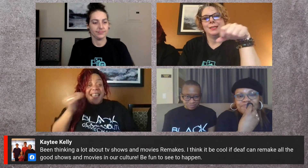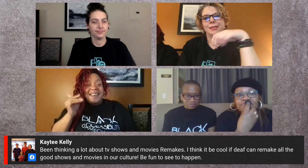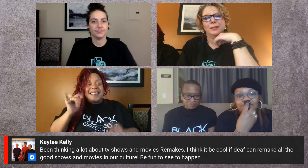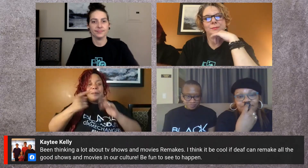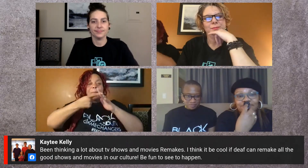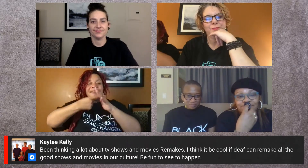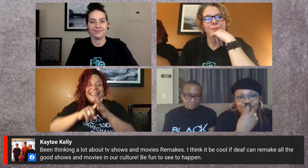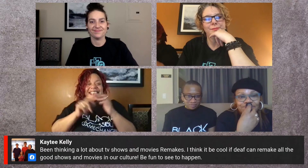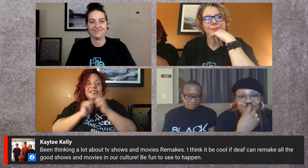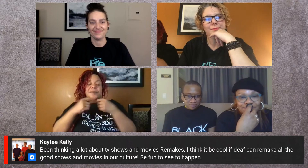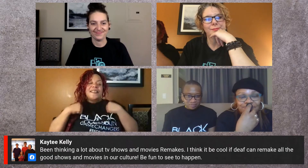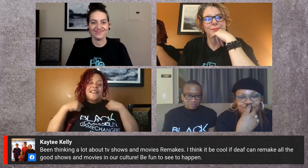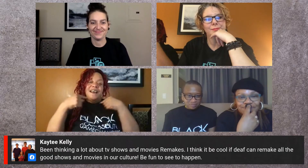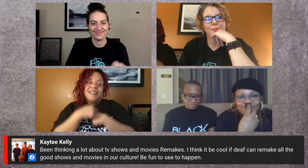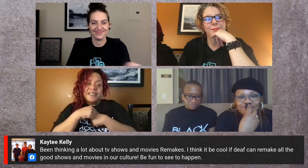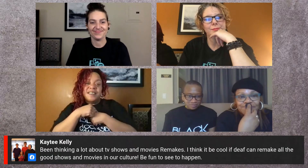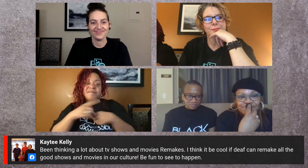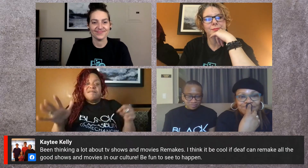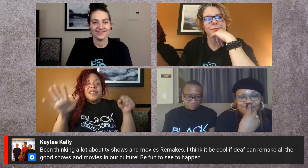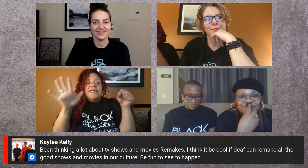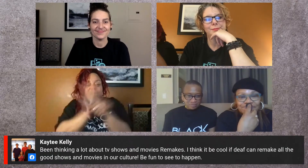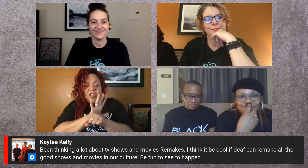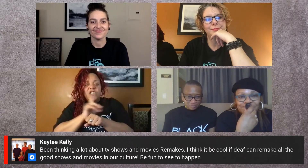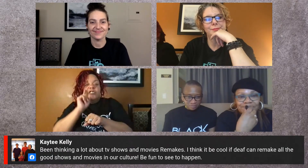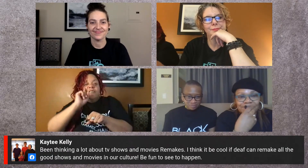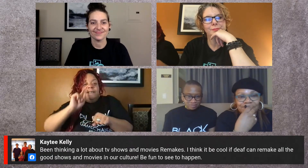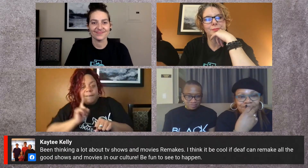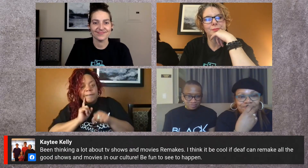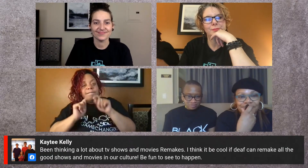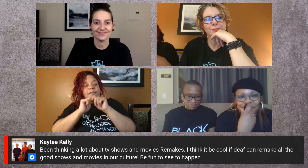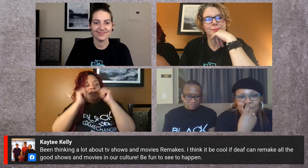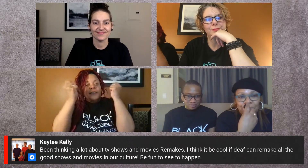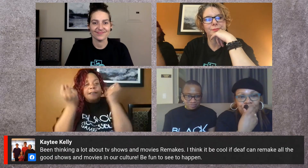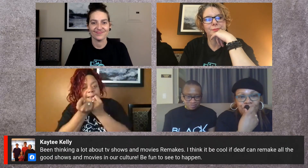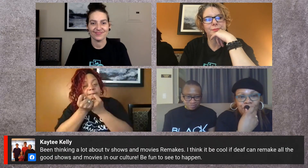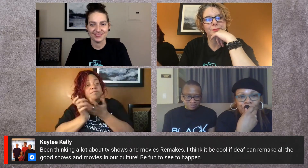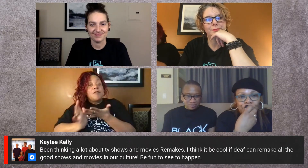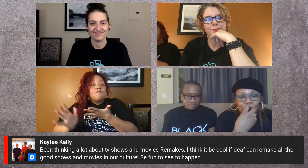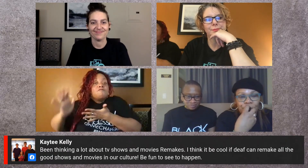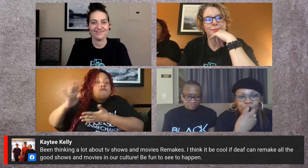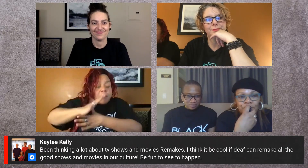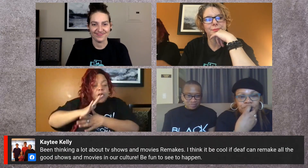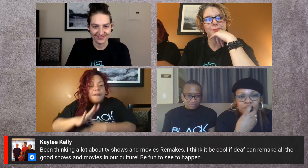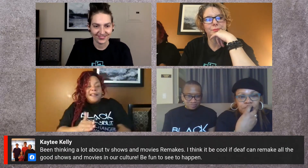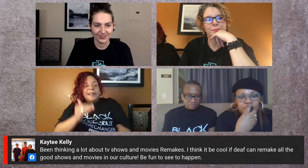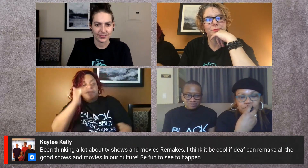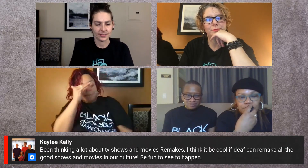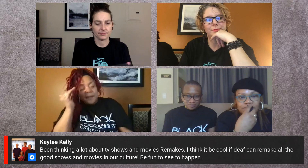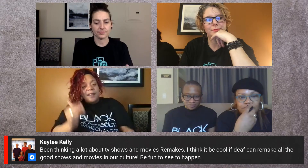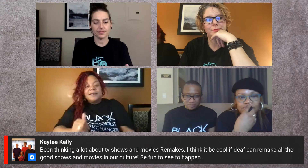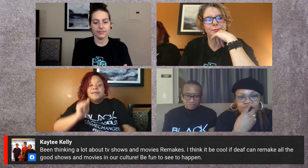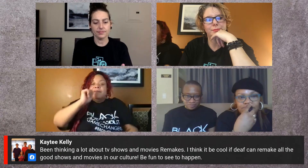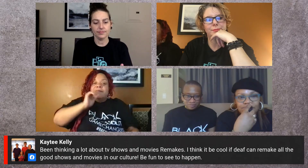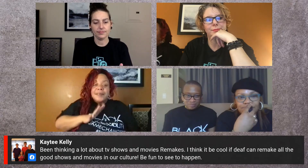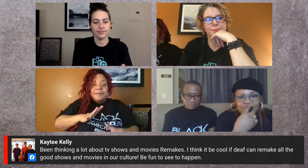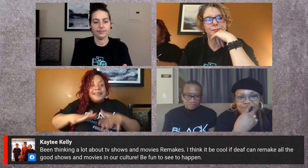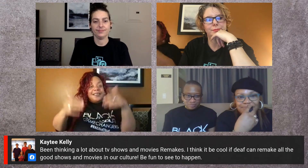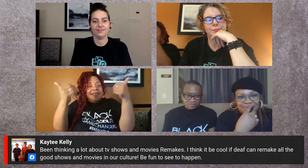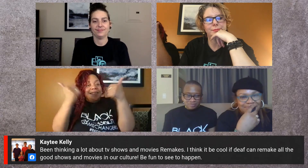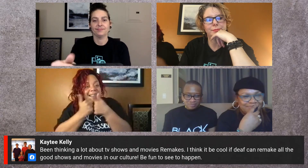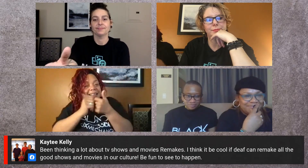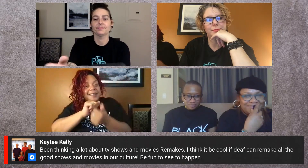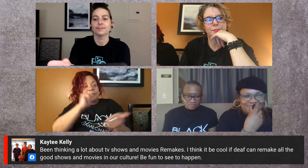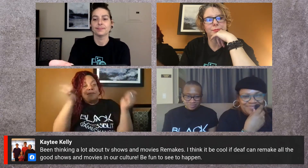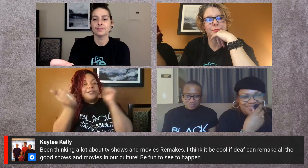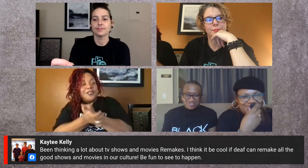The future is now, and it begins with us. Fully deaf team.